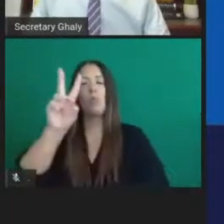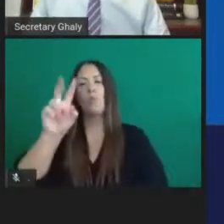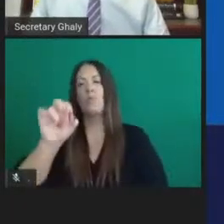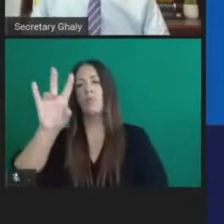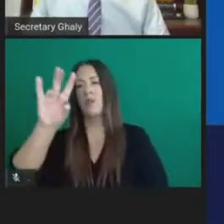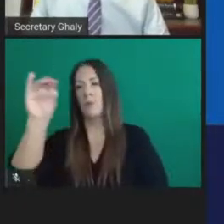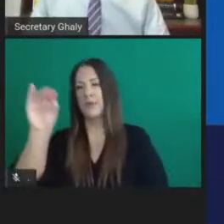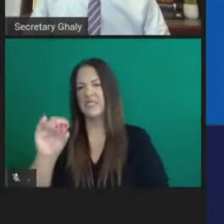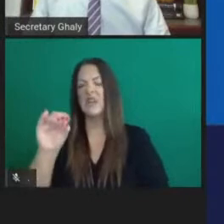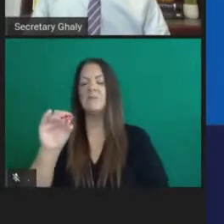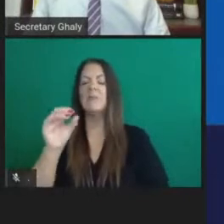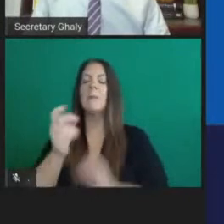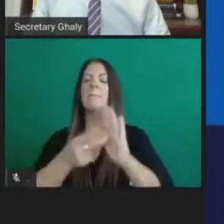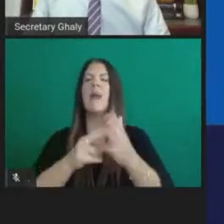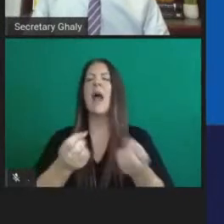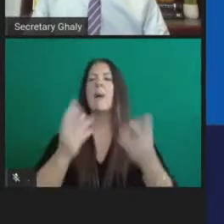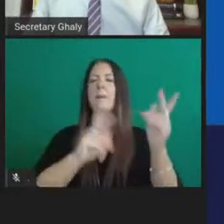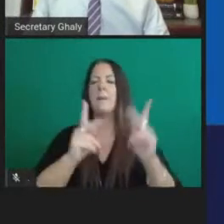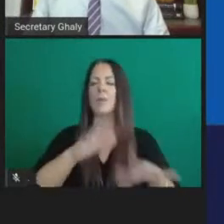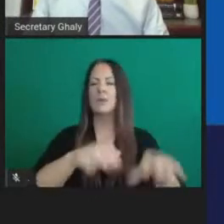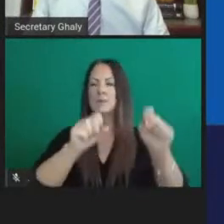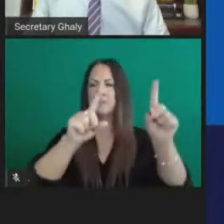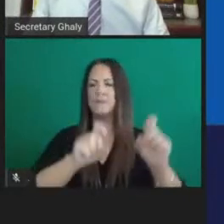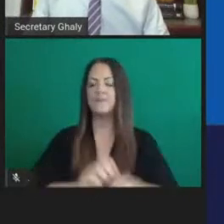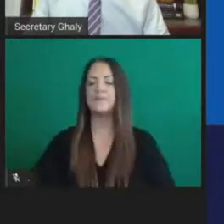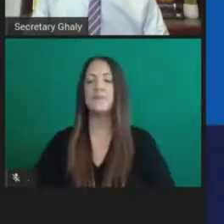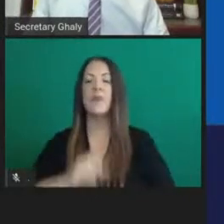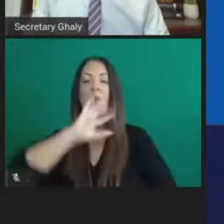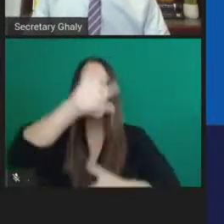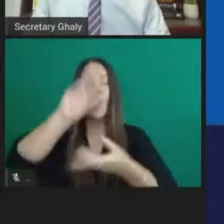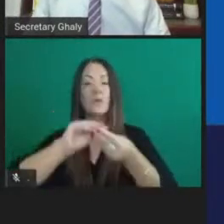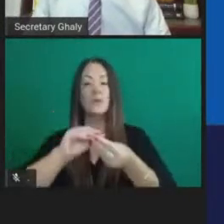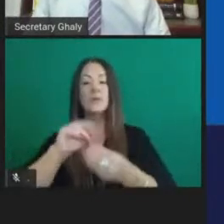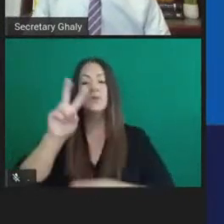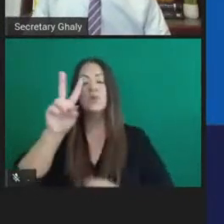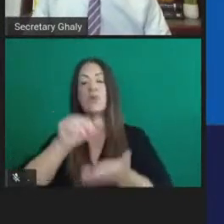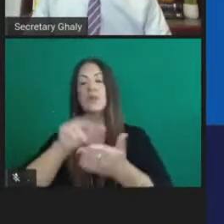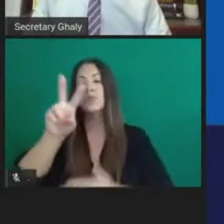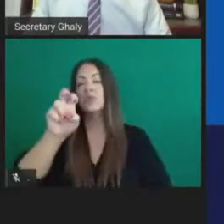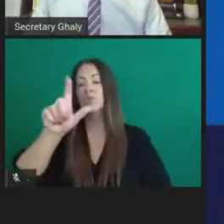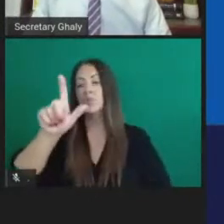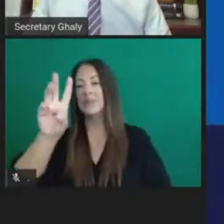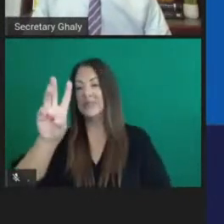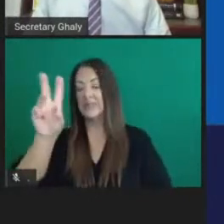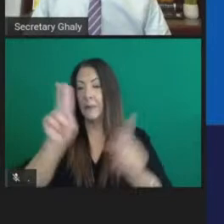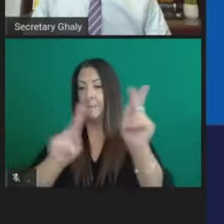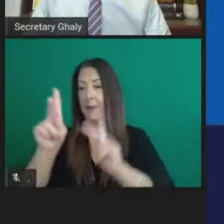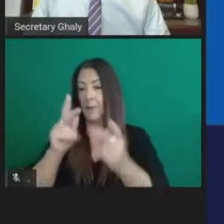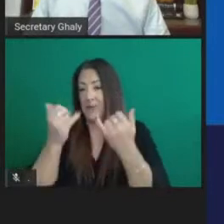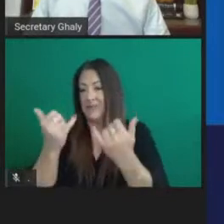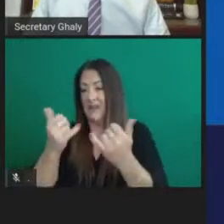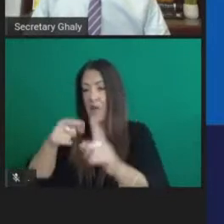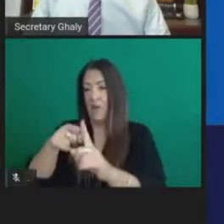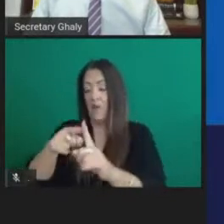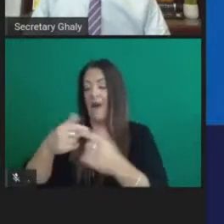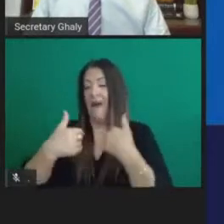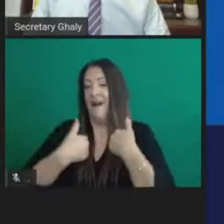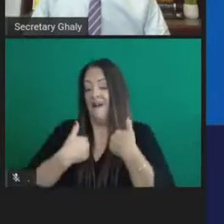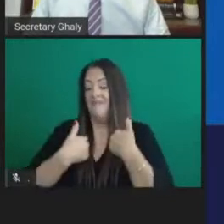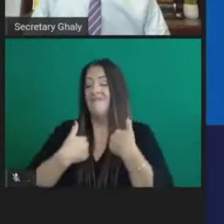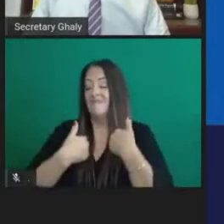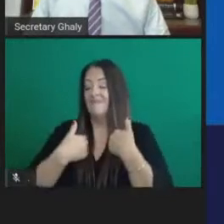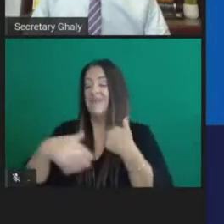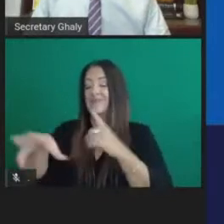talk about the hospital numbers. Today we have 2,226 individuals who are COVID positive in hospital